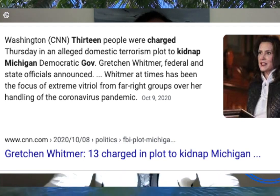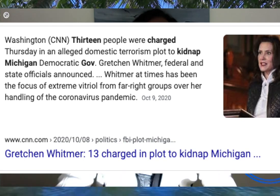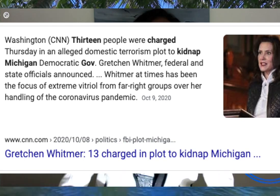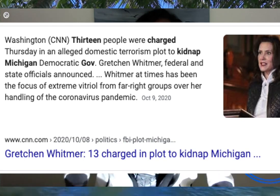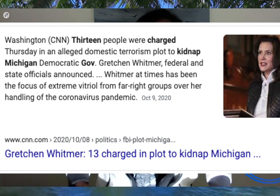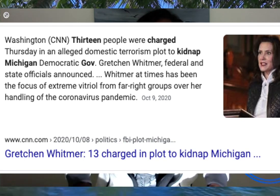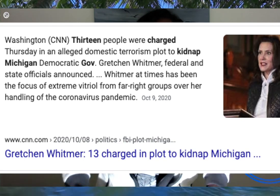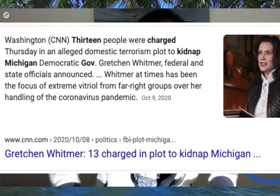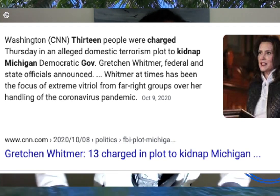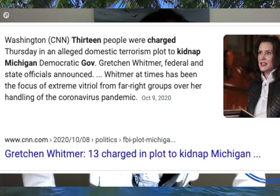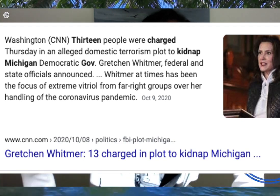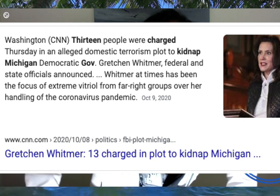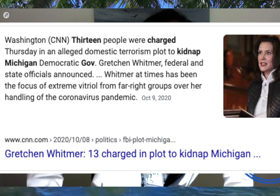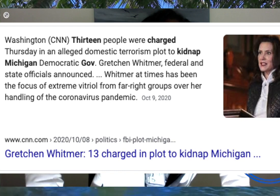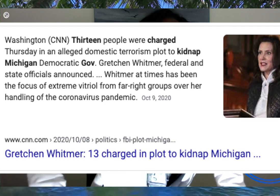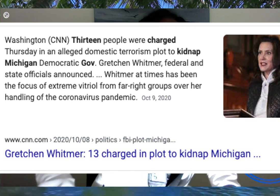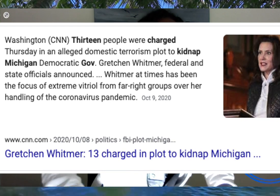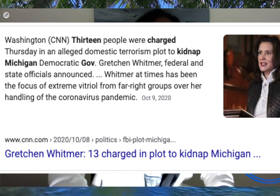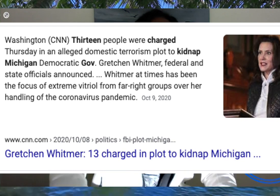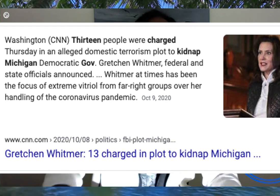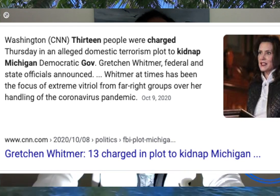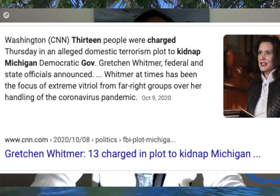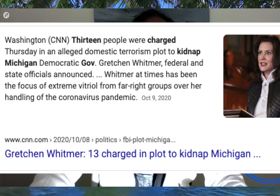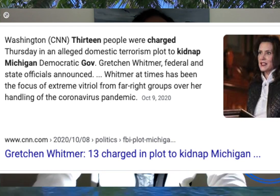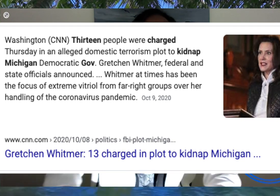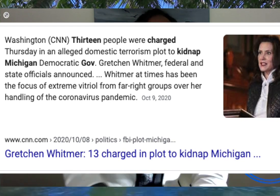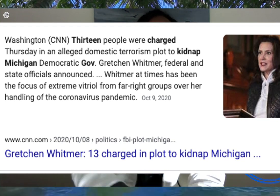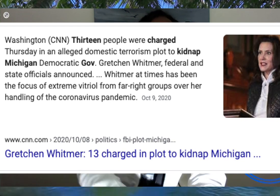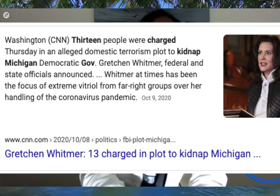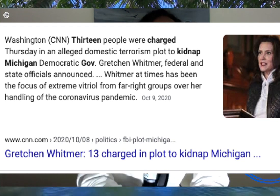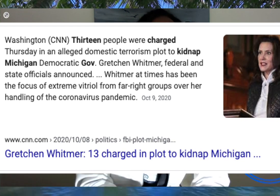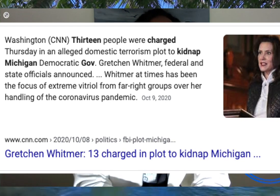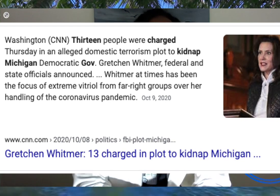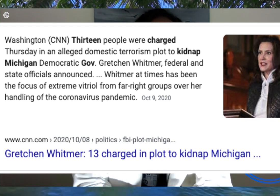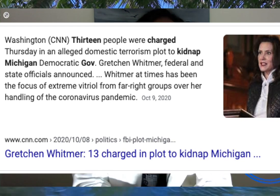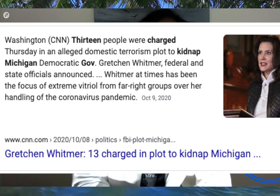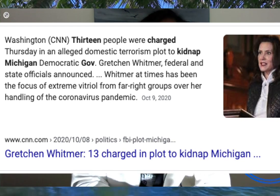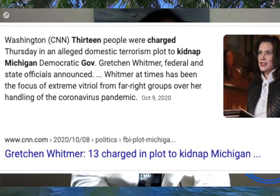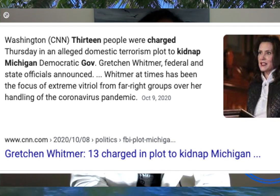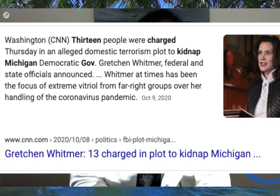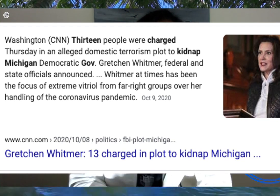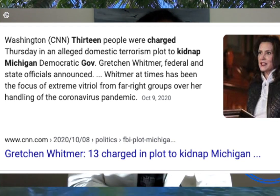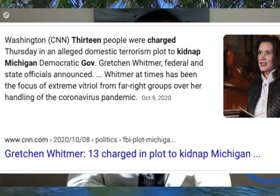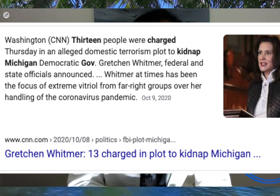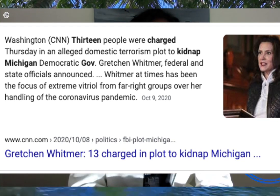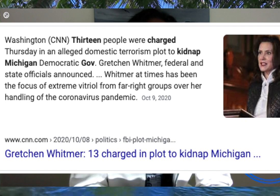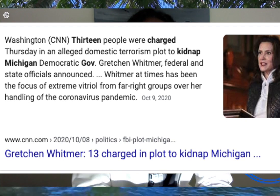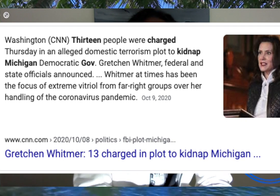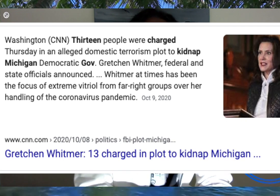charged Thursday in the alleged domestic terrorism plot to kidnap Michigan's Democratic Governor Gretchen